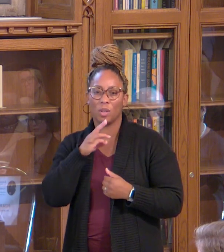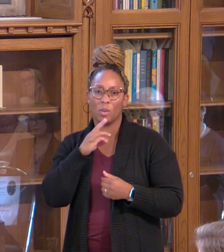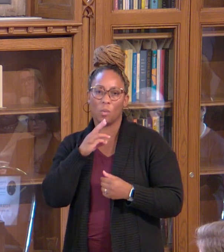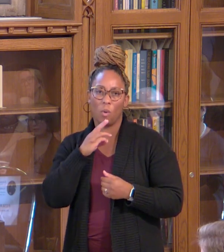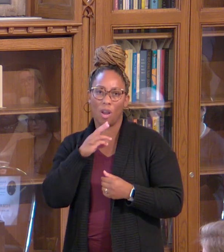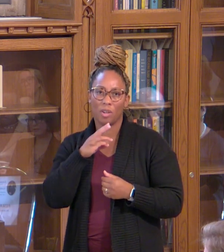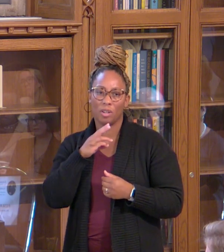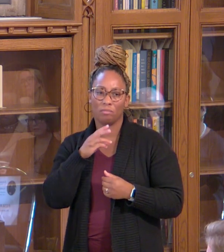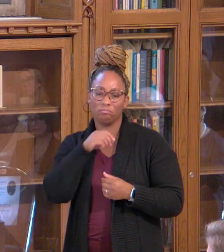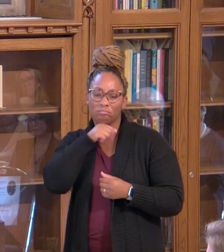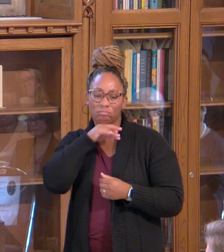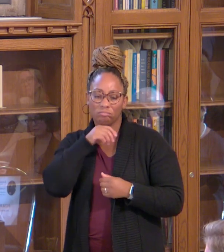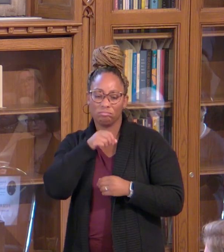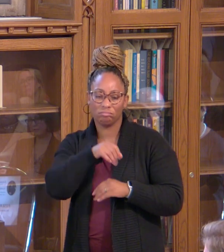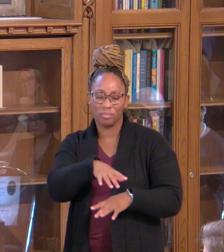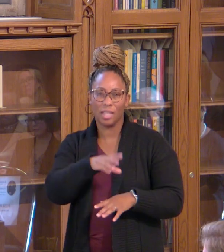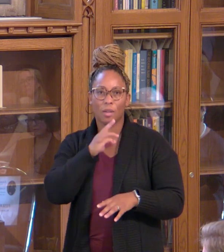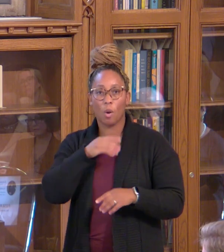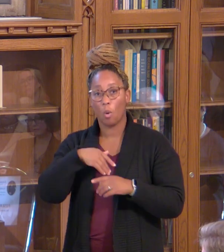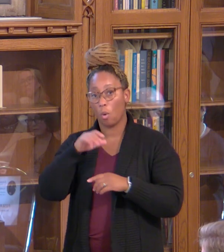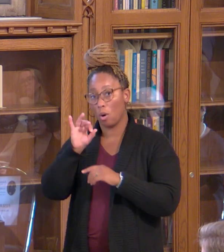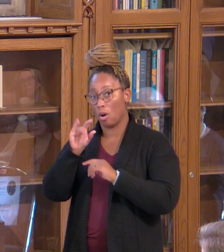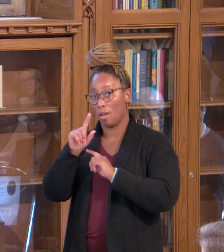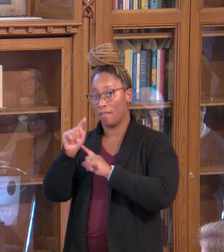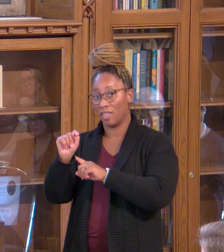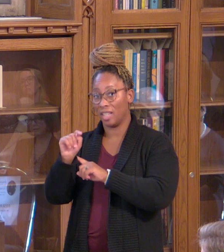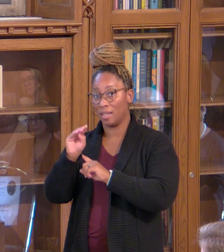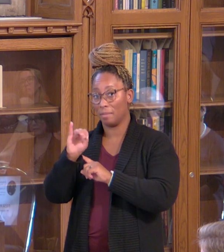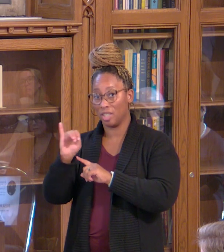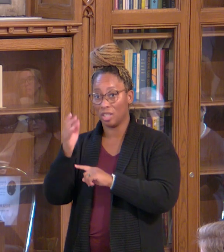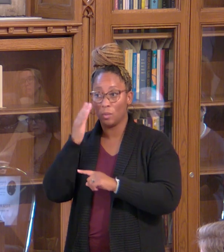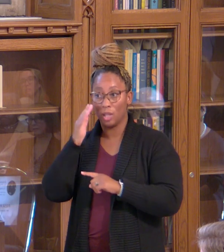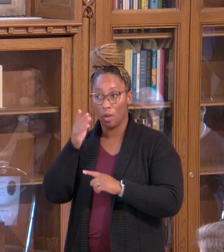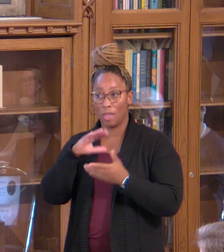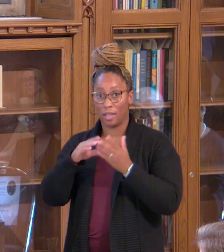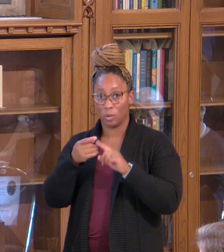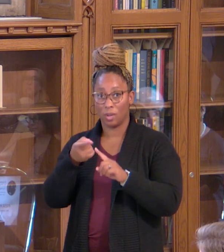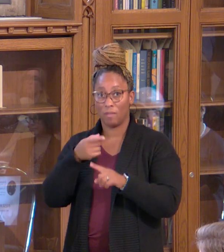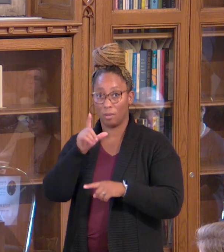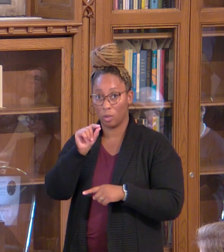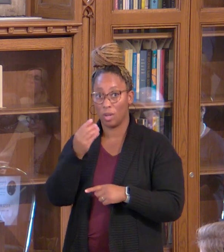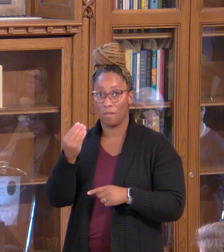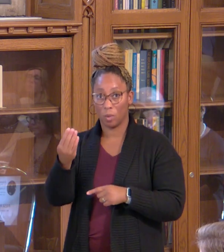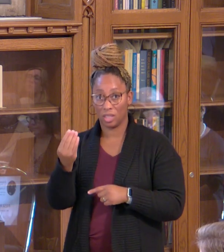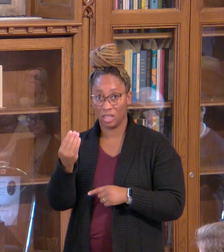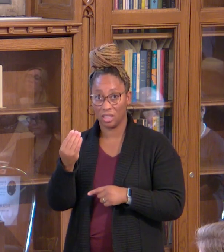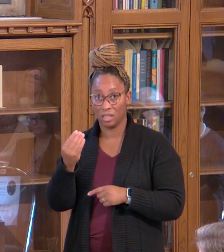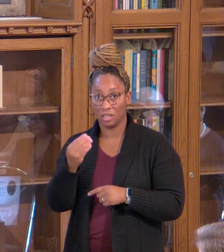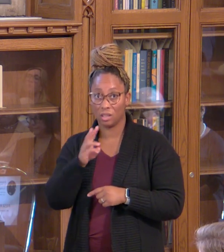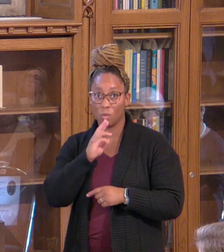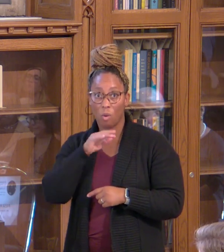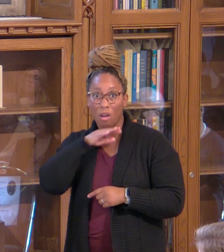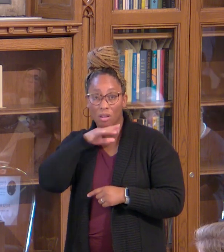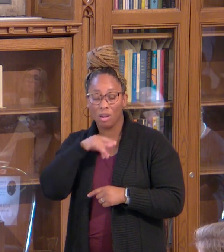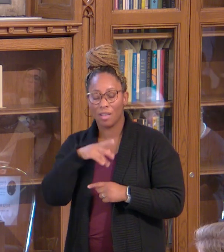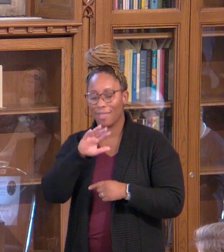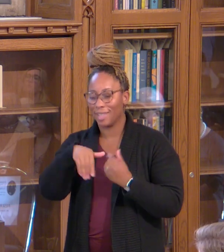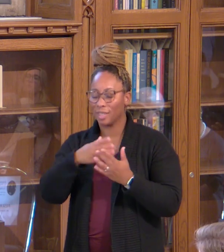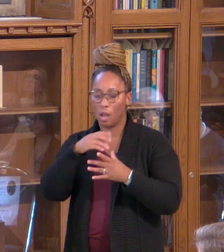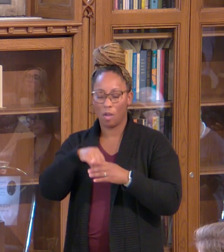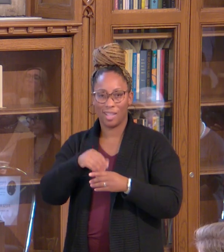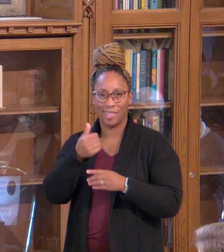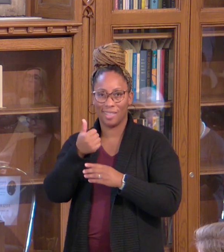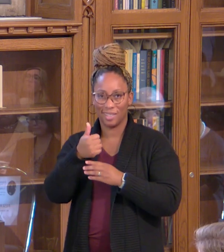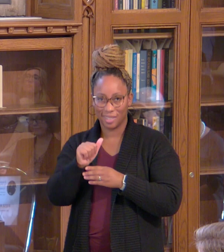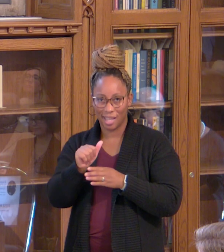1980s or in Flint Michigan and we all know that story from 2014 all of that is in the 10th edition of